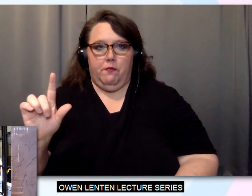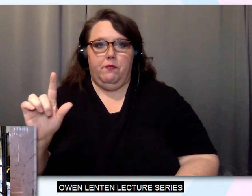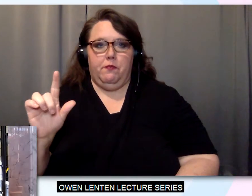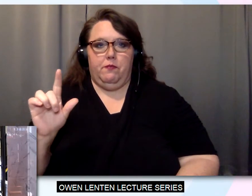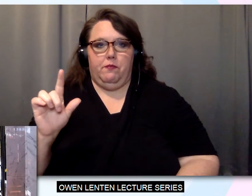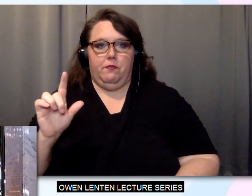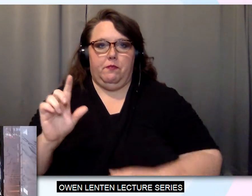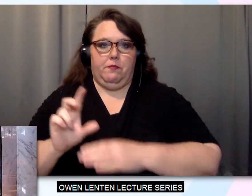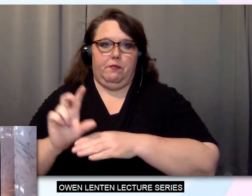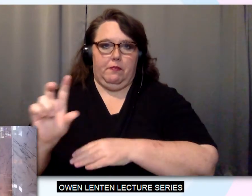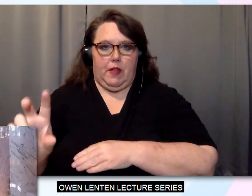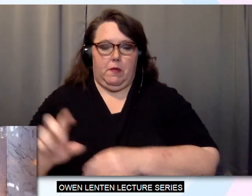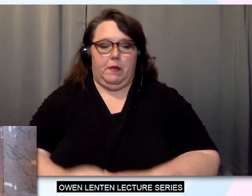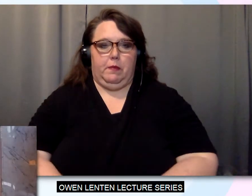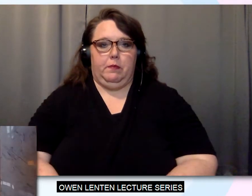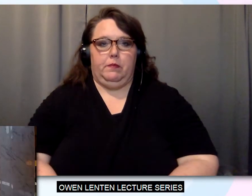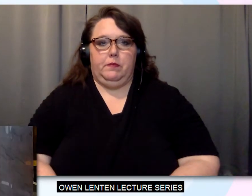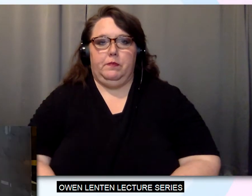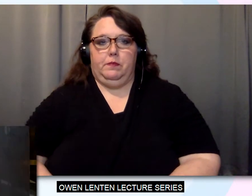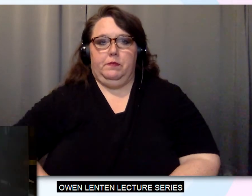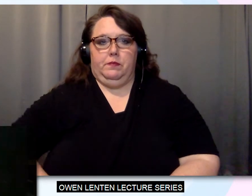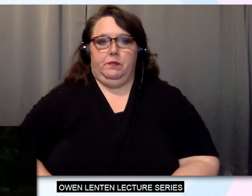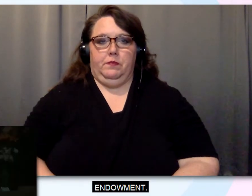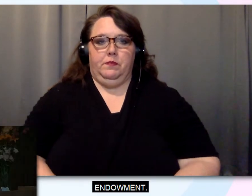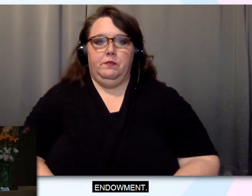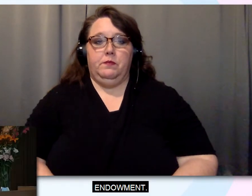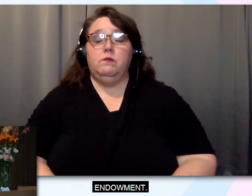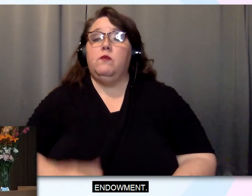the Owen Lenten Lecture Series Endowment.